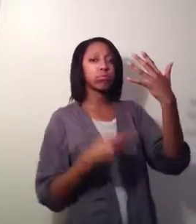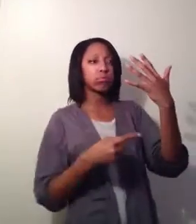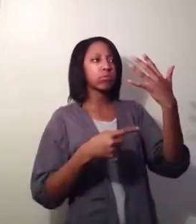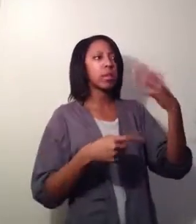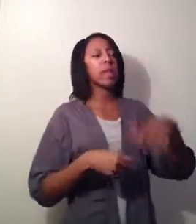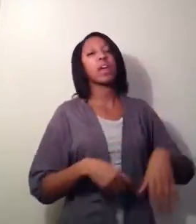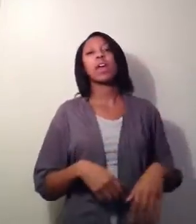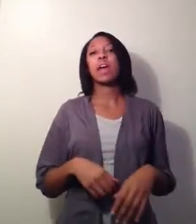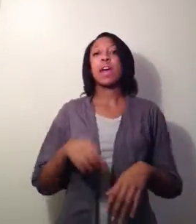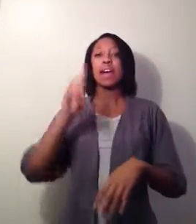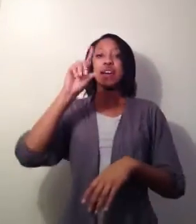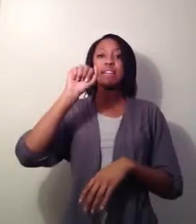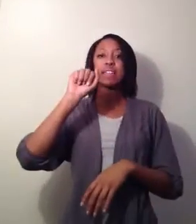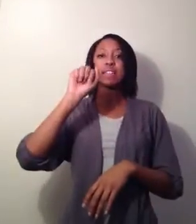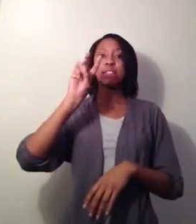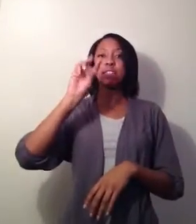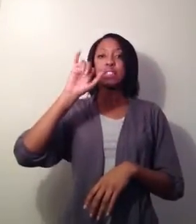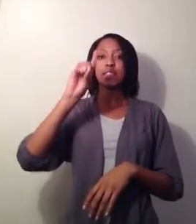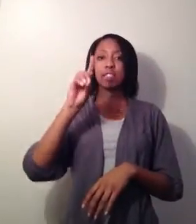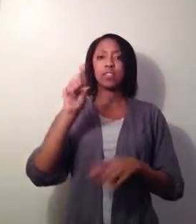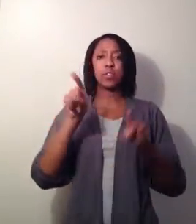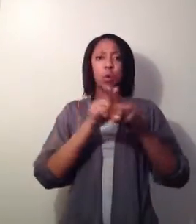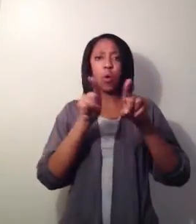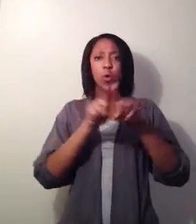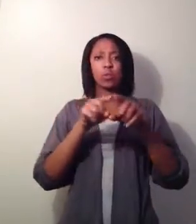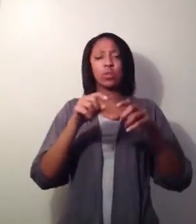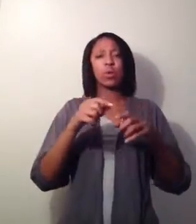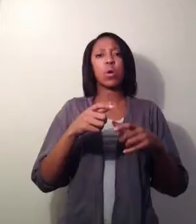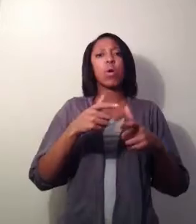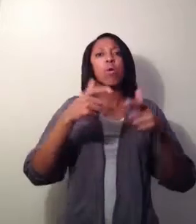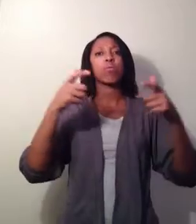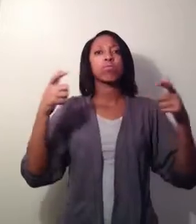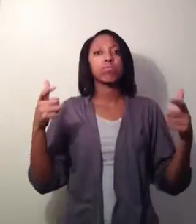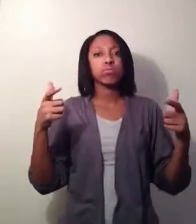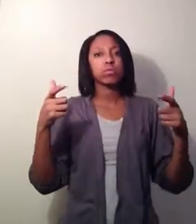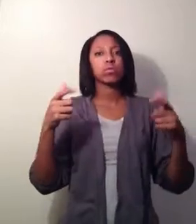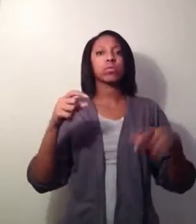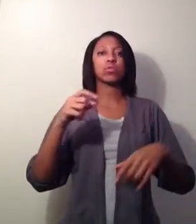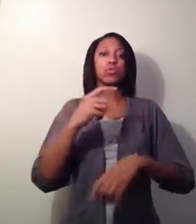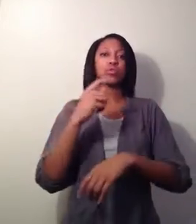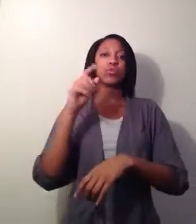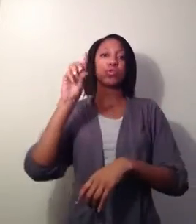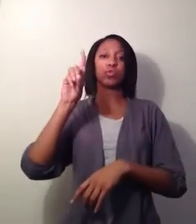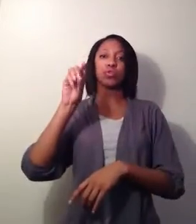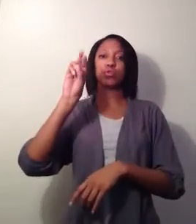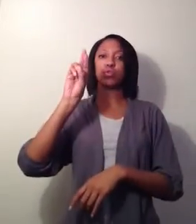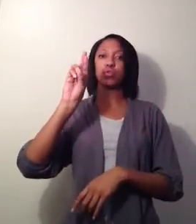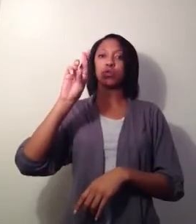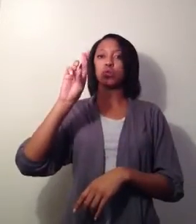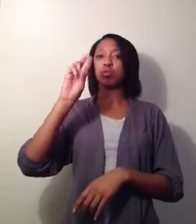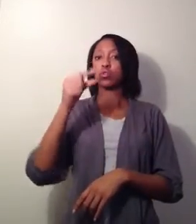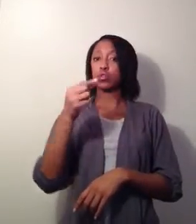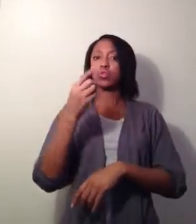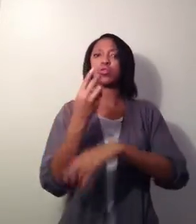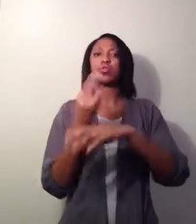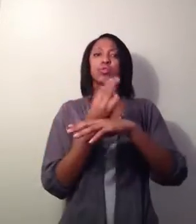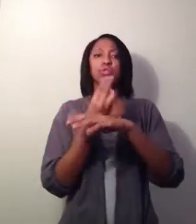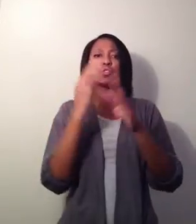was also a heavy drug user, and that's how he became HIV positive. I couldn't say